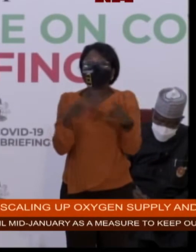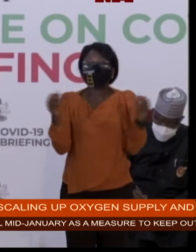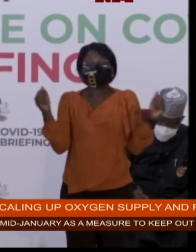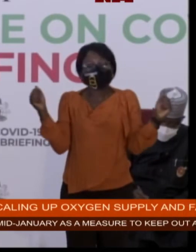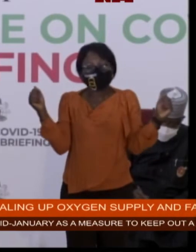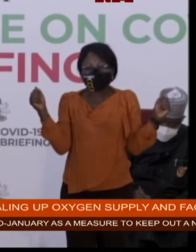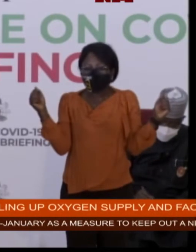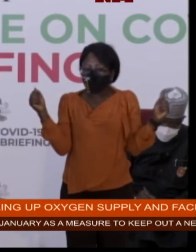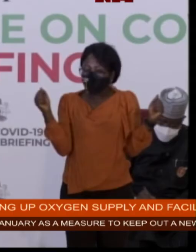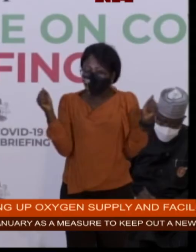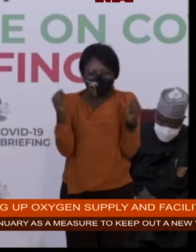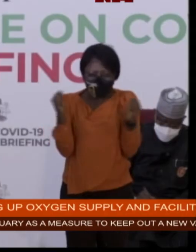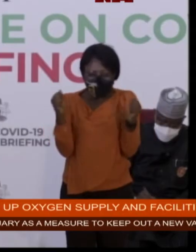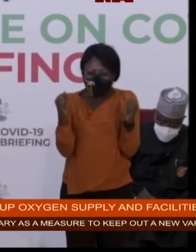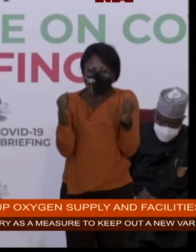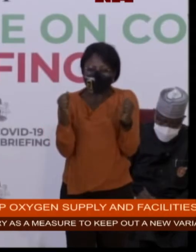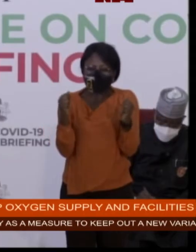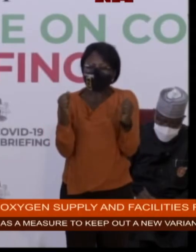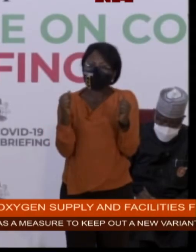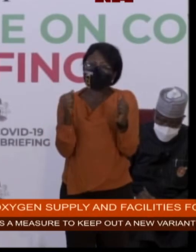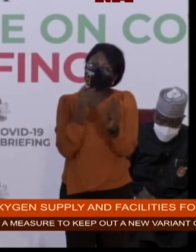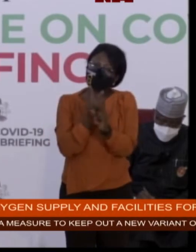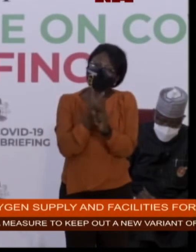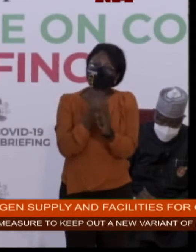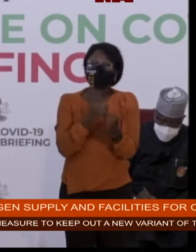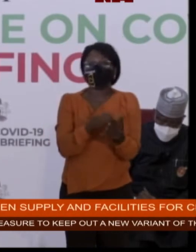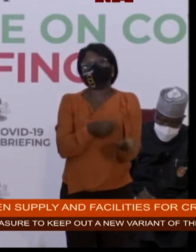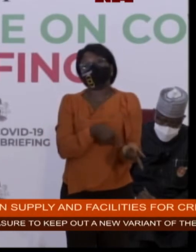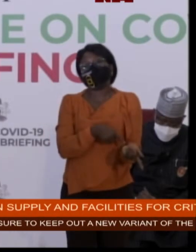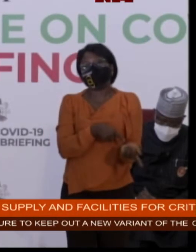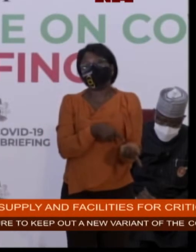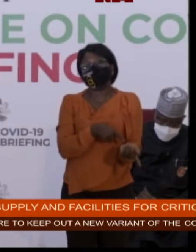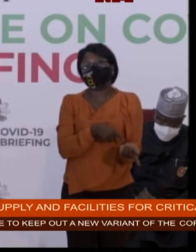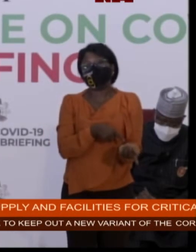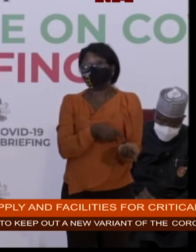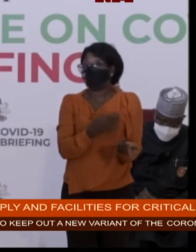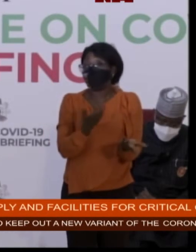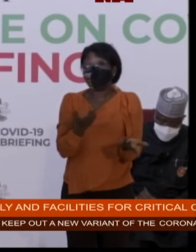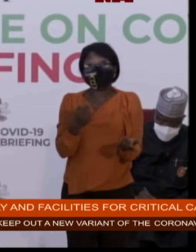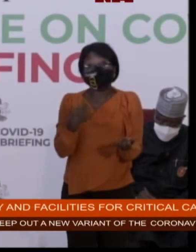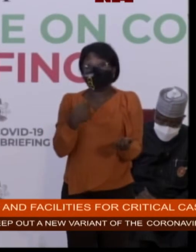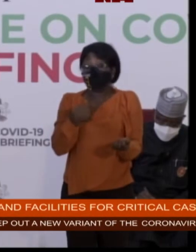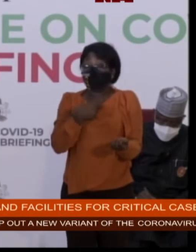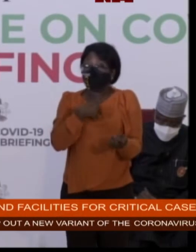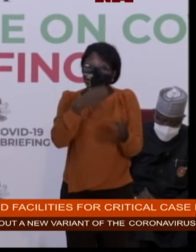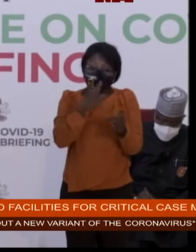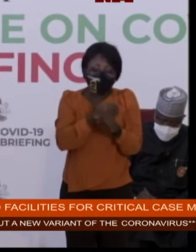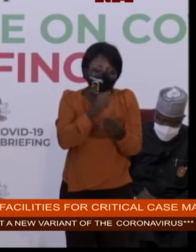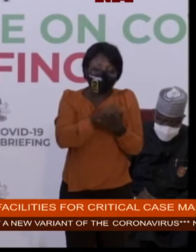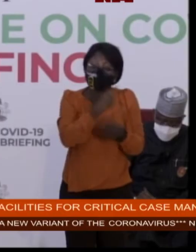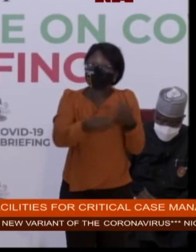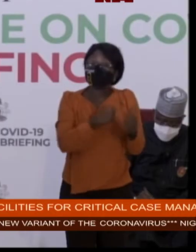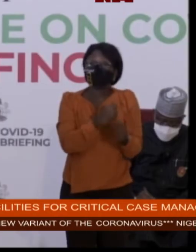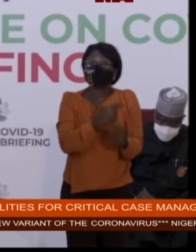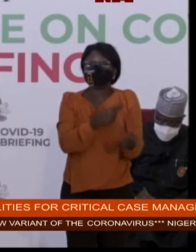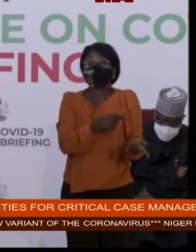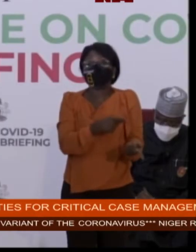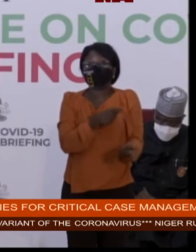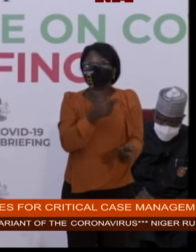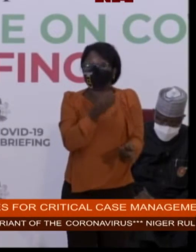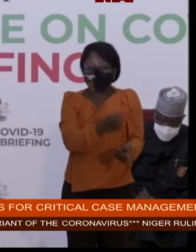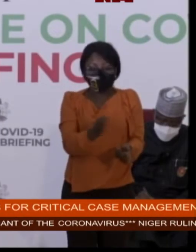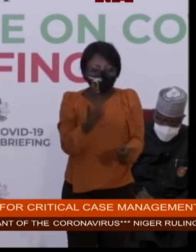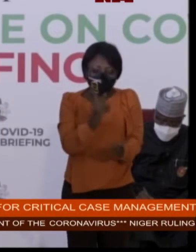the temperatures of plus 2 to plus 8, that the regular vaccines that we use in routine